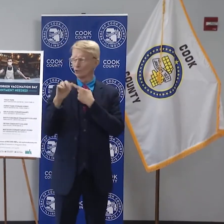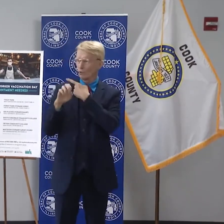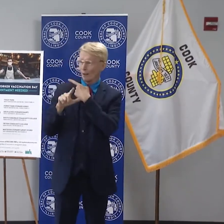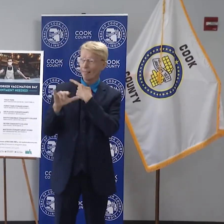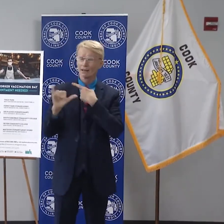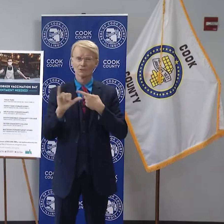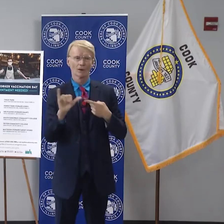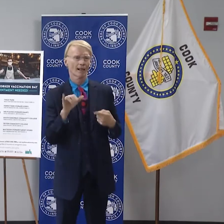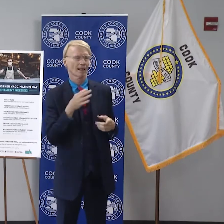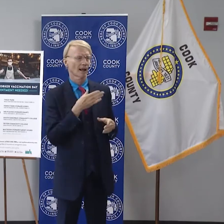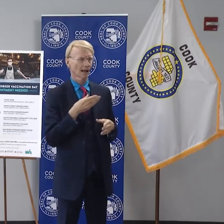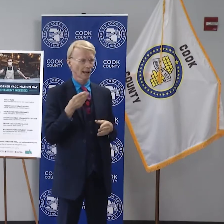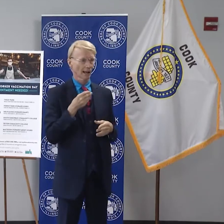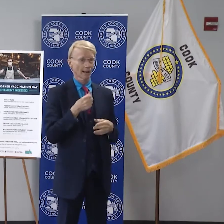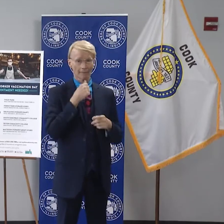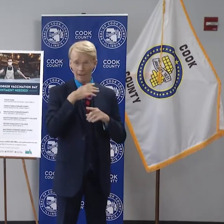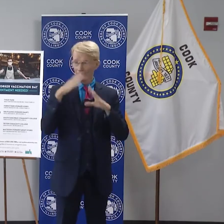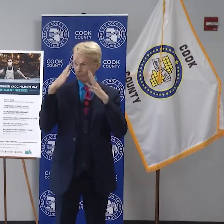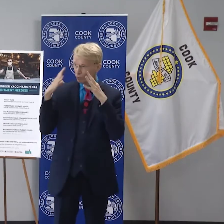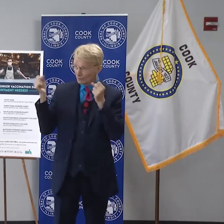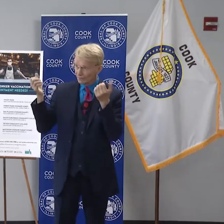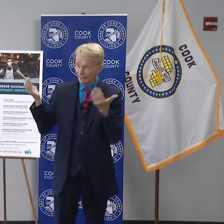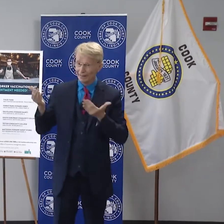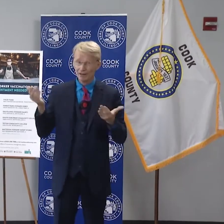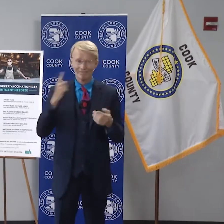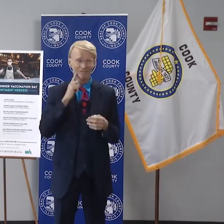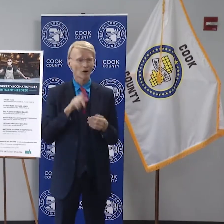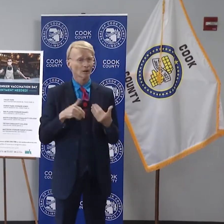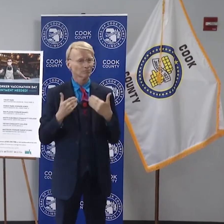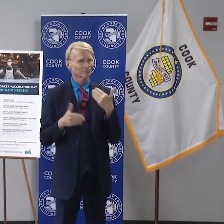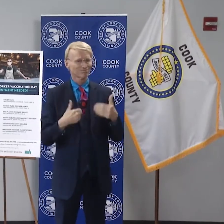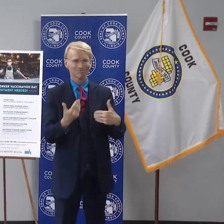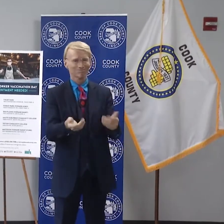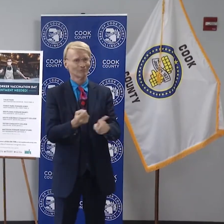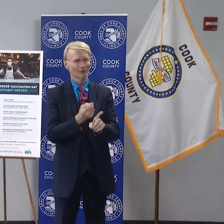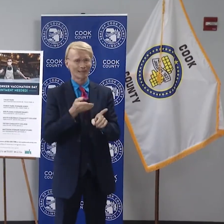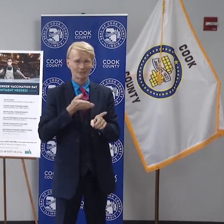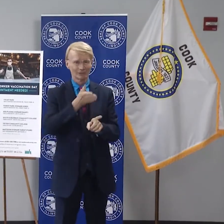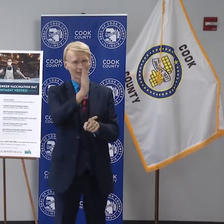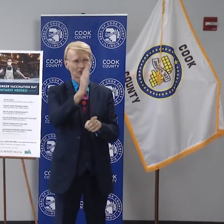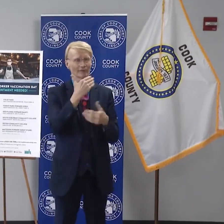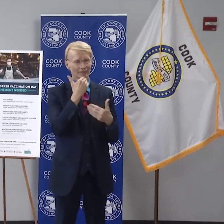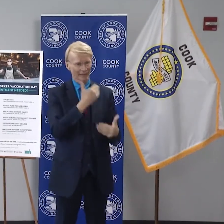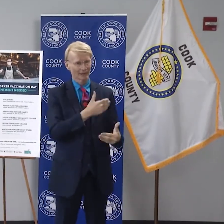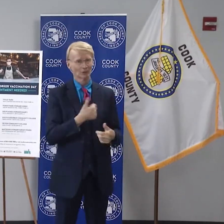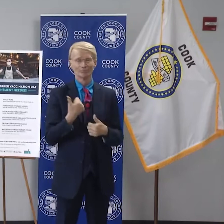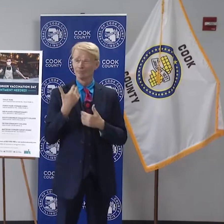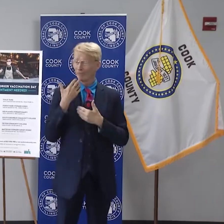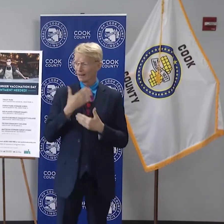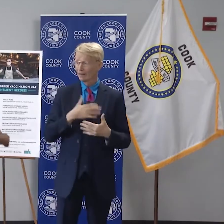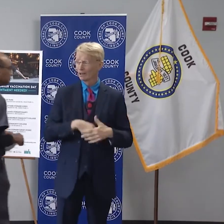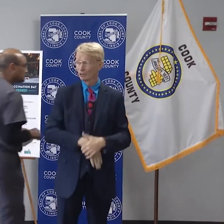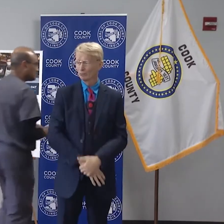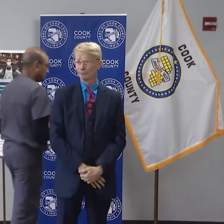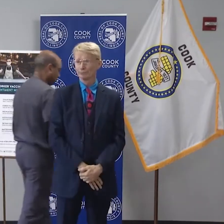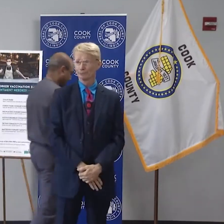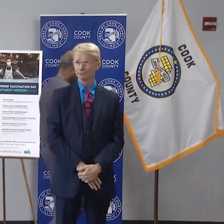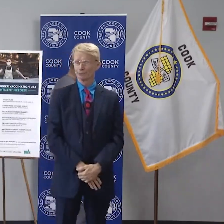as Madam President here for moving forward in the correct direction. So thank you. Thank you.